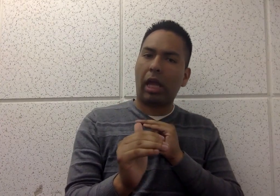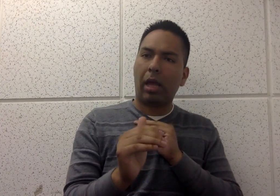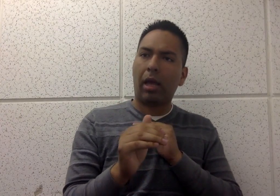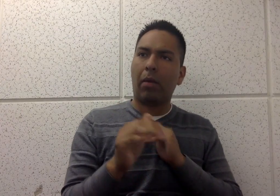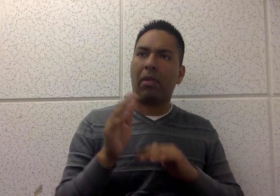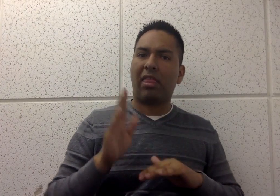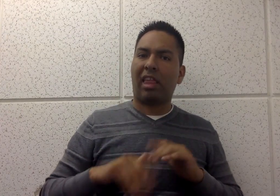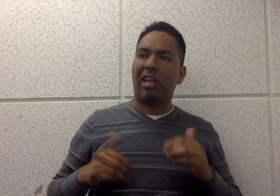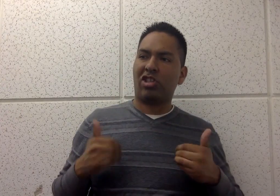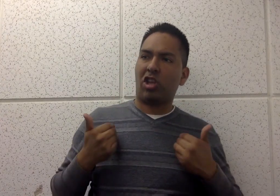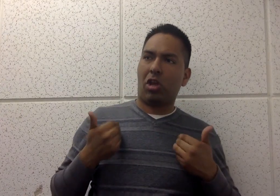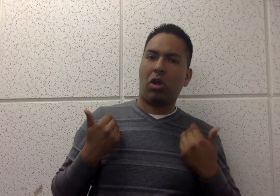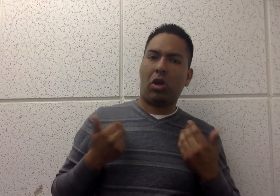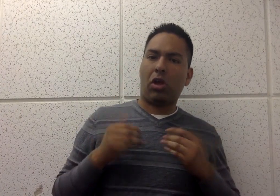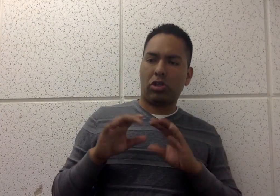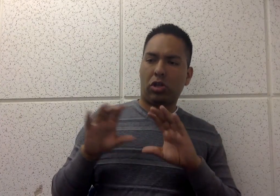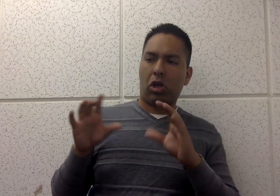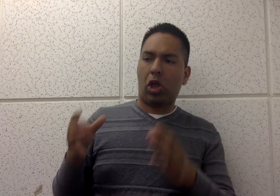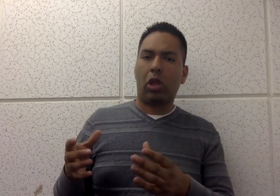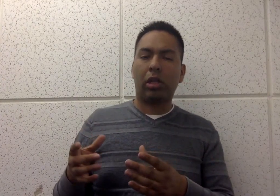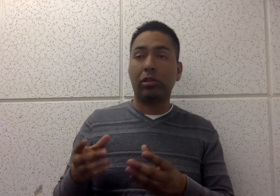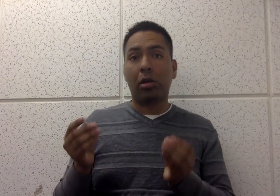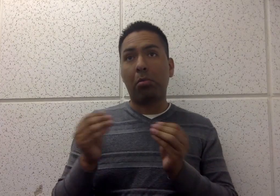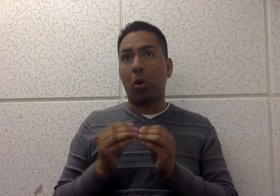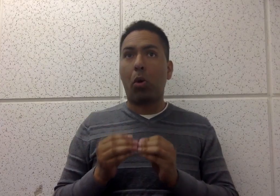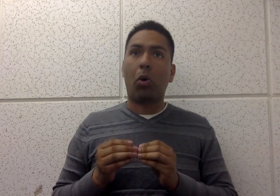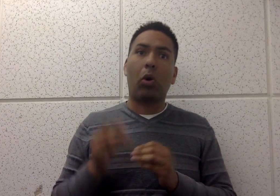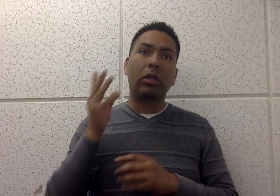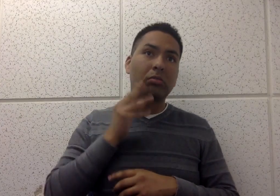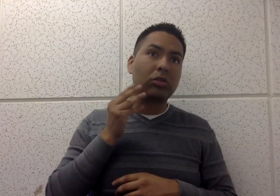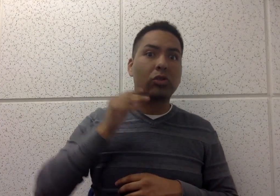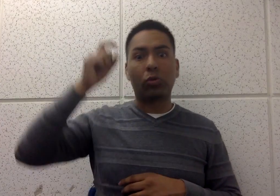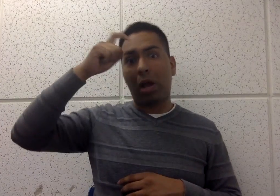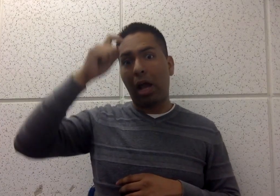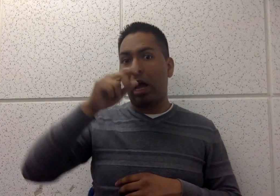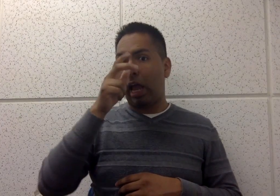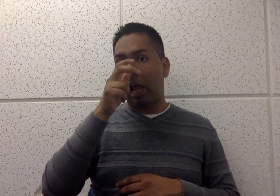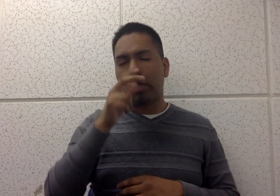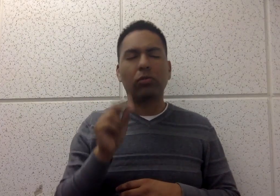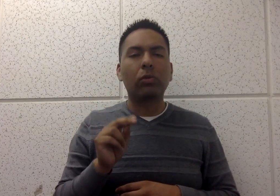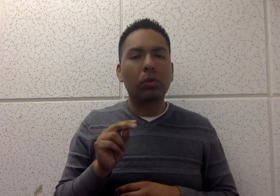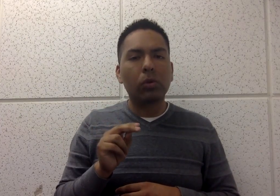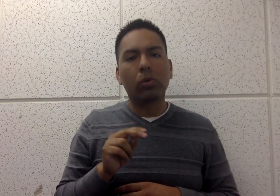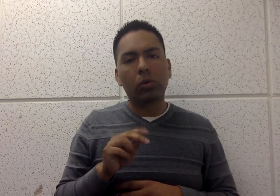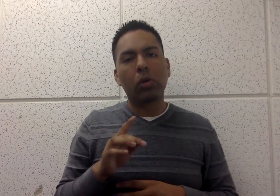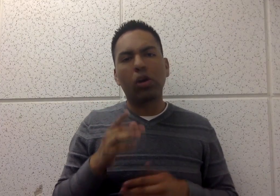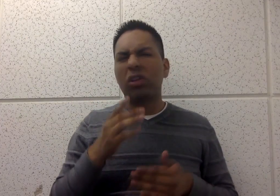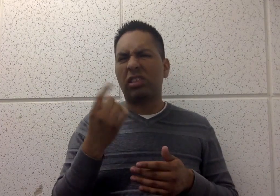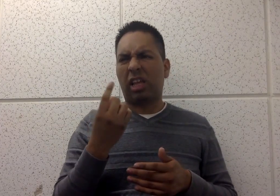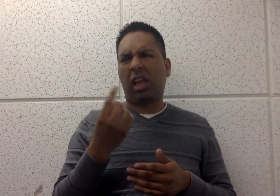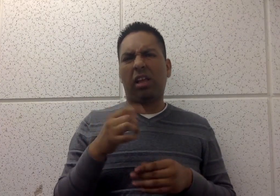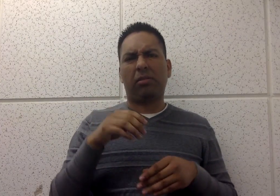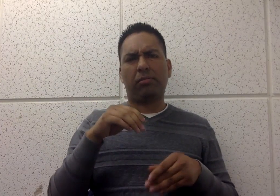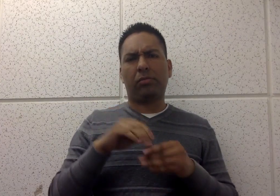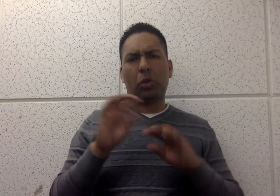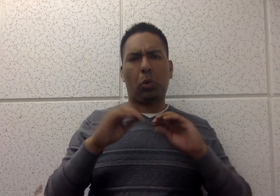not due to the experience of older, wiser ants. Instead, something about the organization must be changing as the colony gets older, and